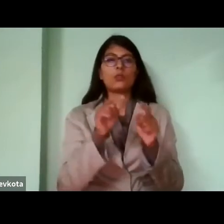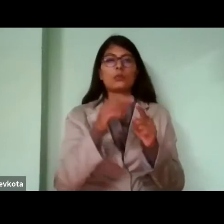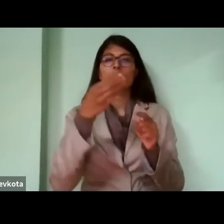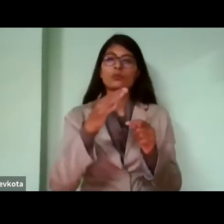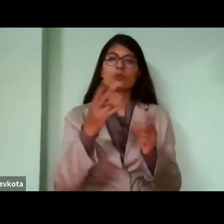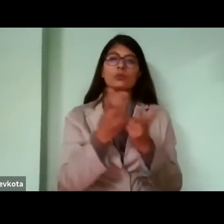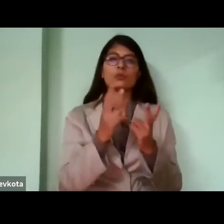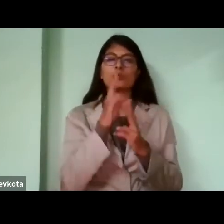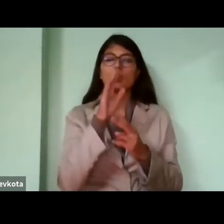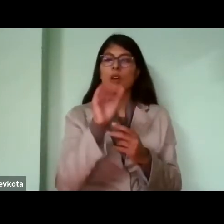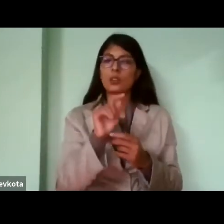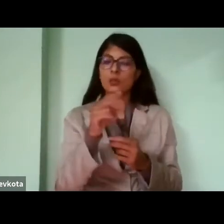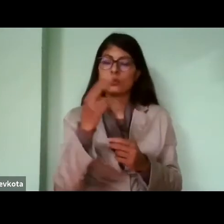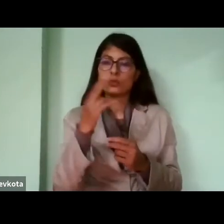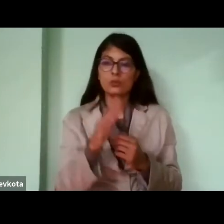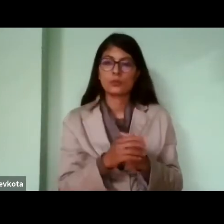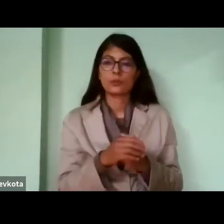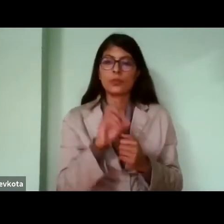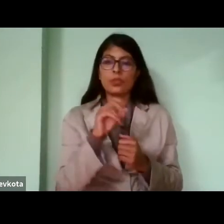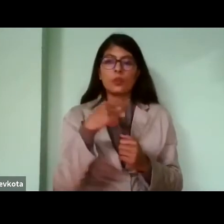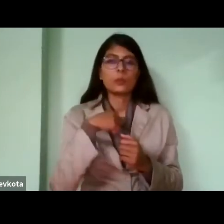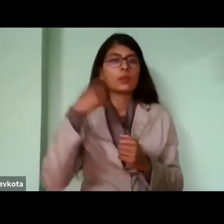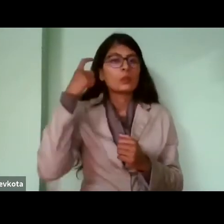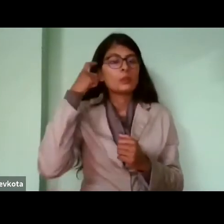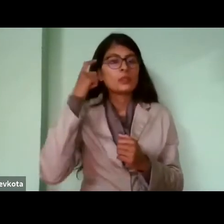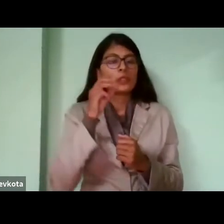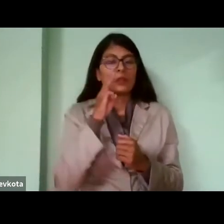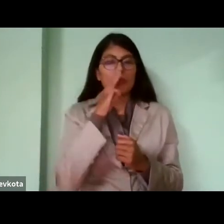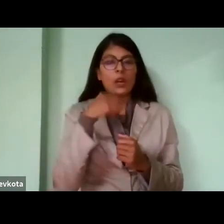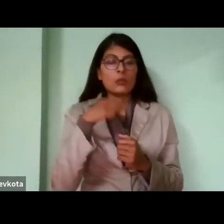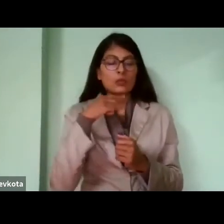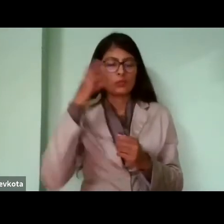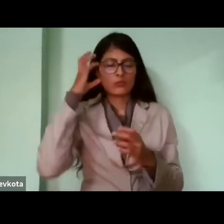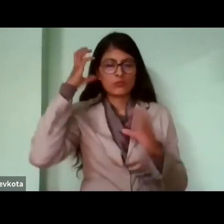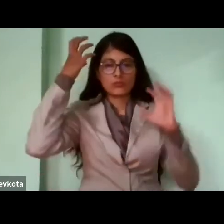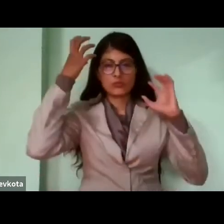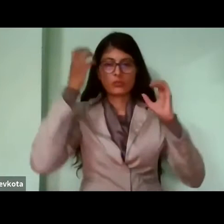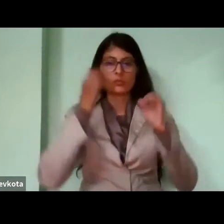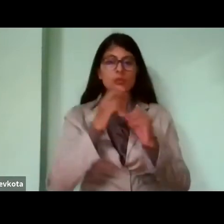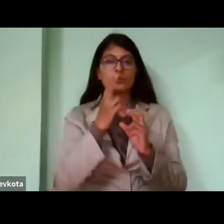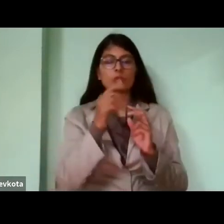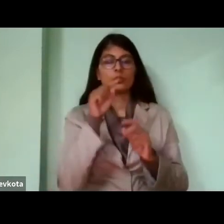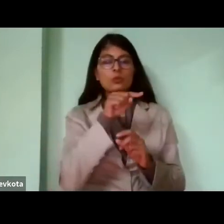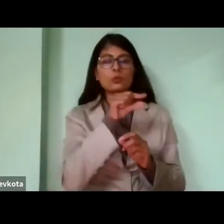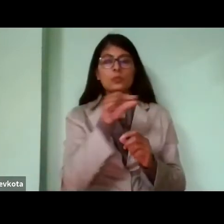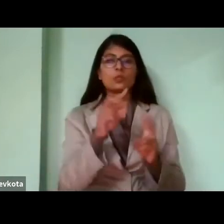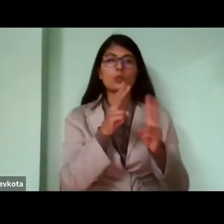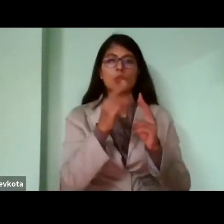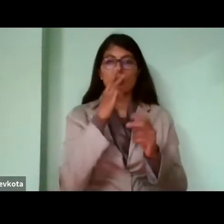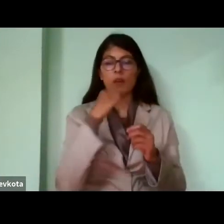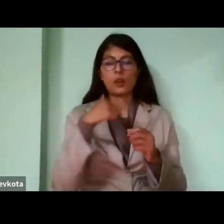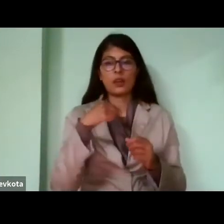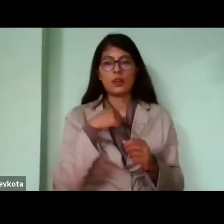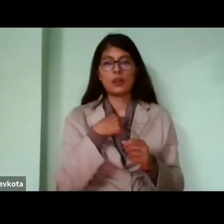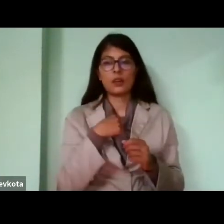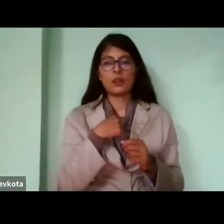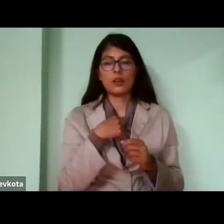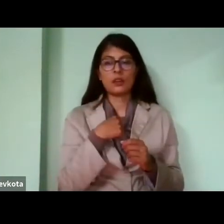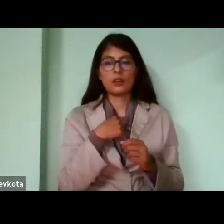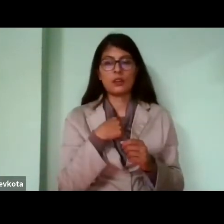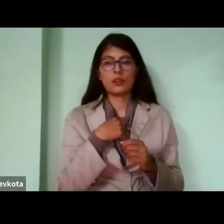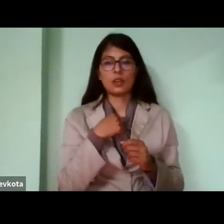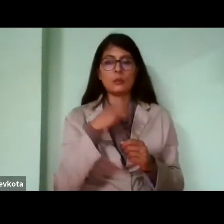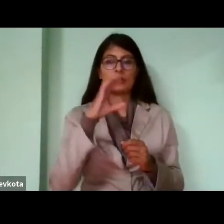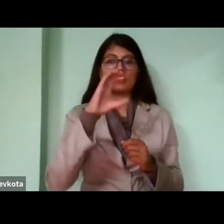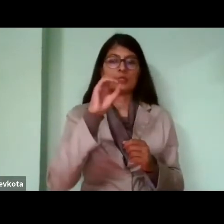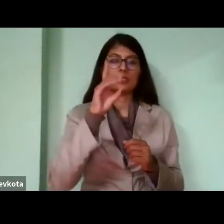And I think that our frustration at that will not mean that we will not go to CEDAW